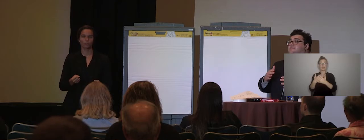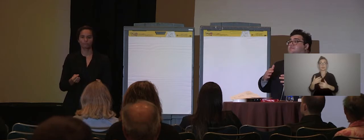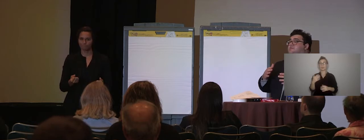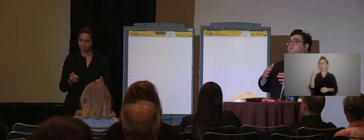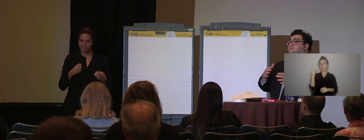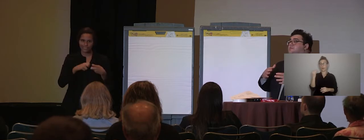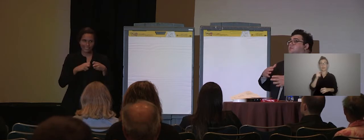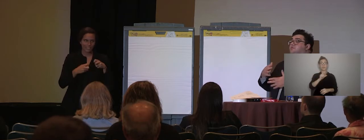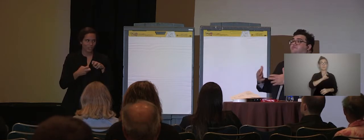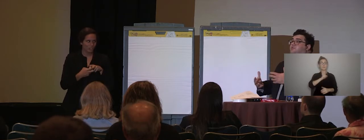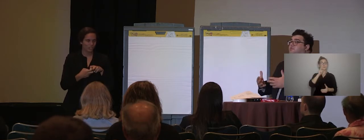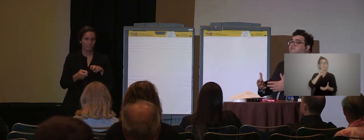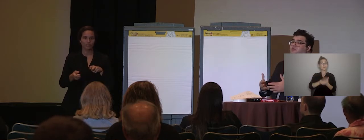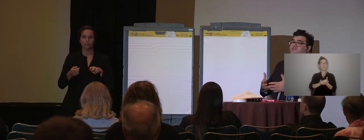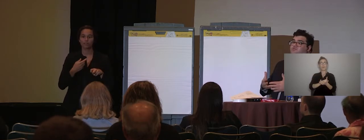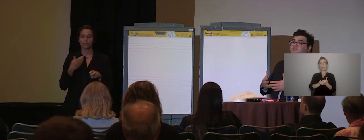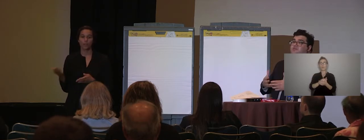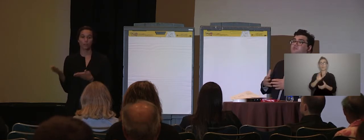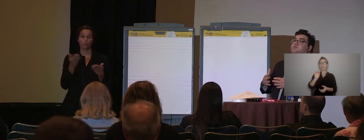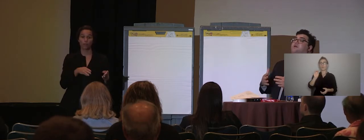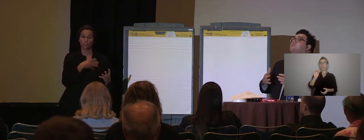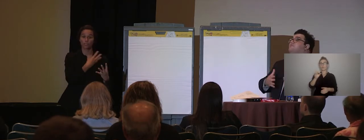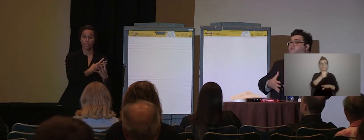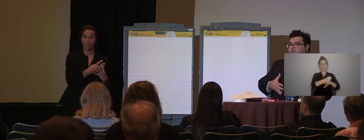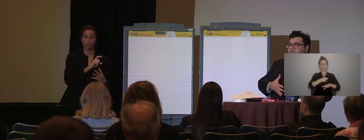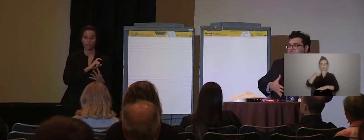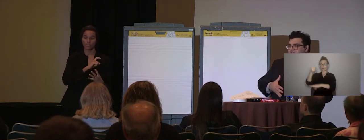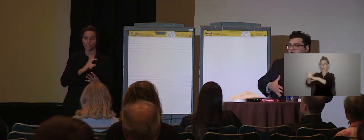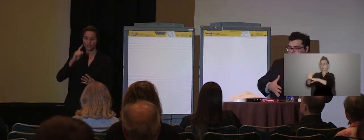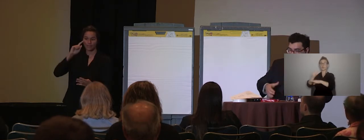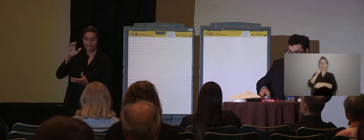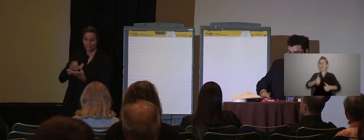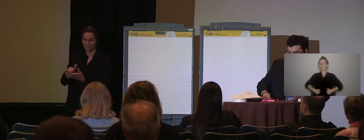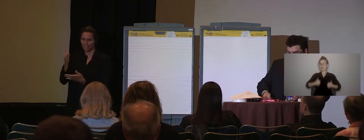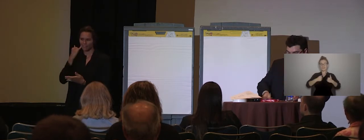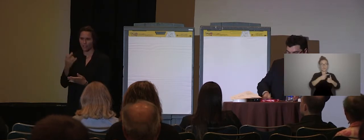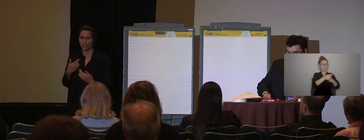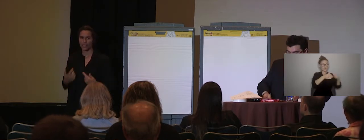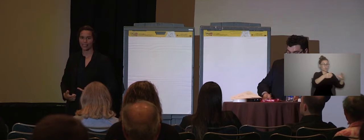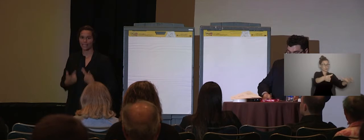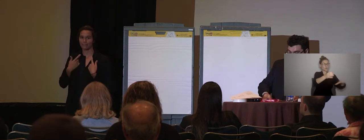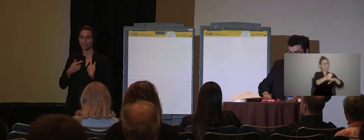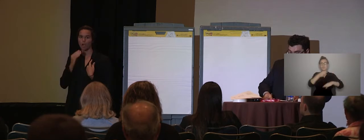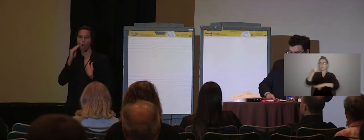believes, you know, if they're living on the street, that it'll be better for them in jail.